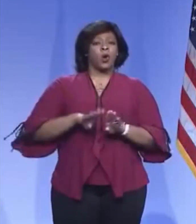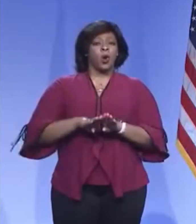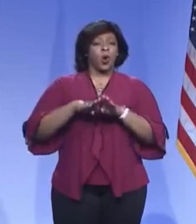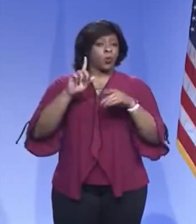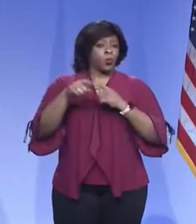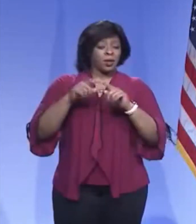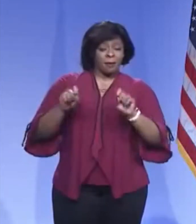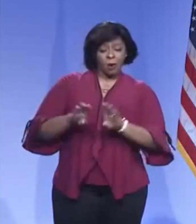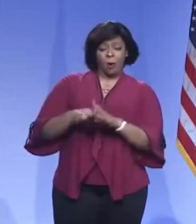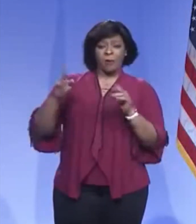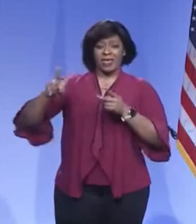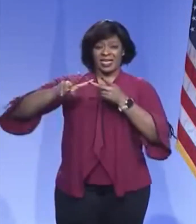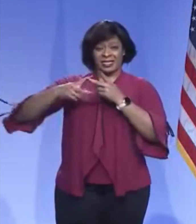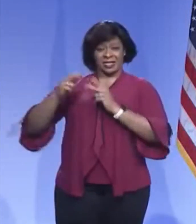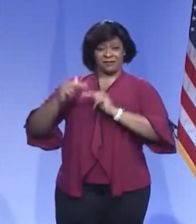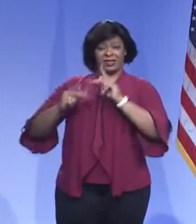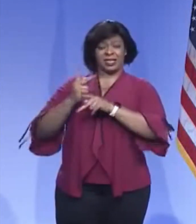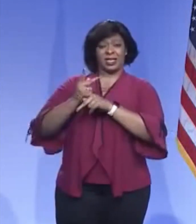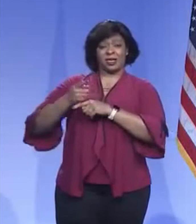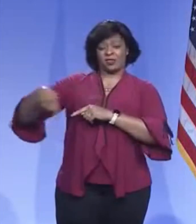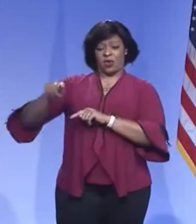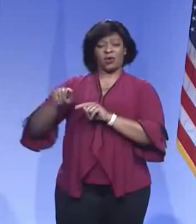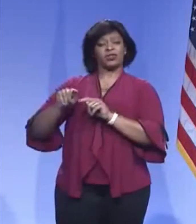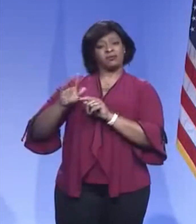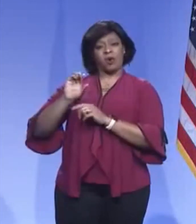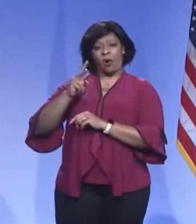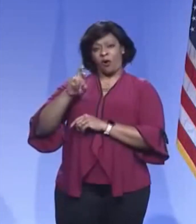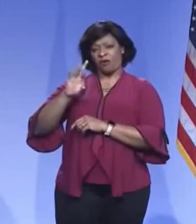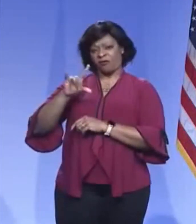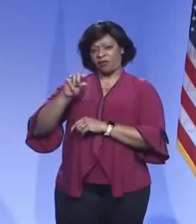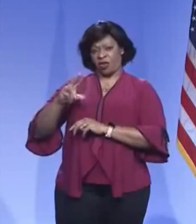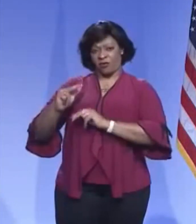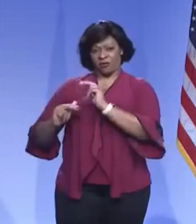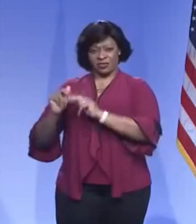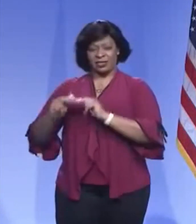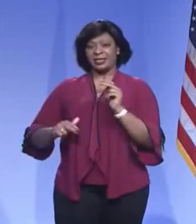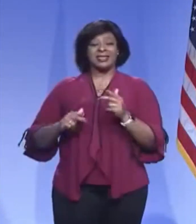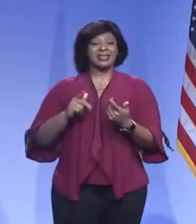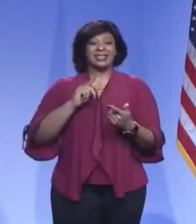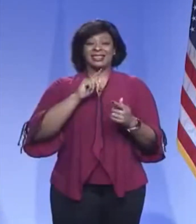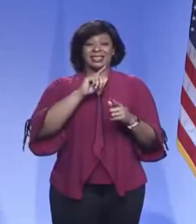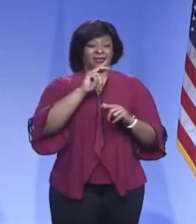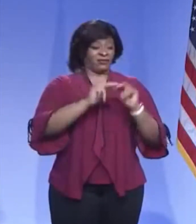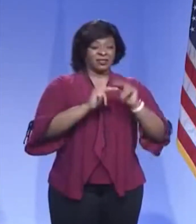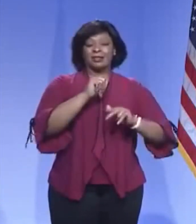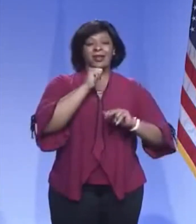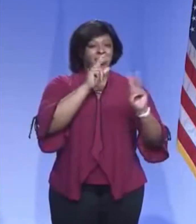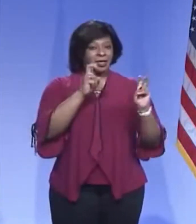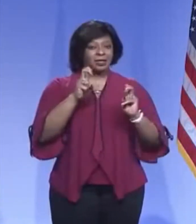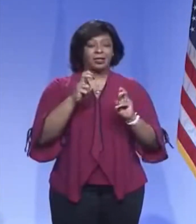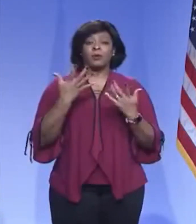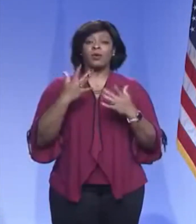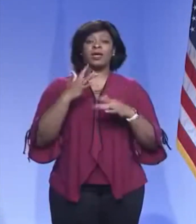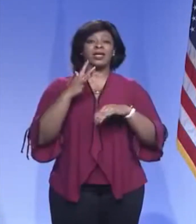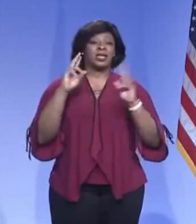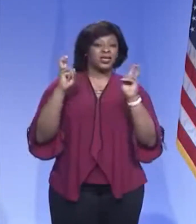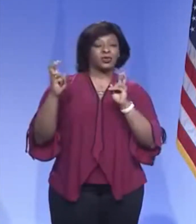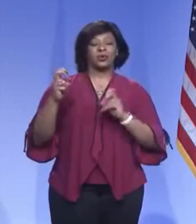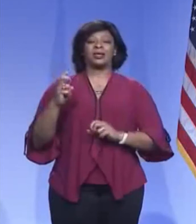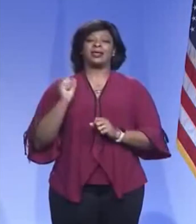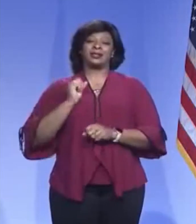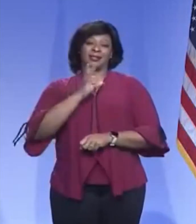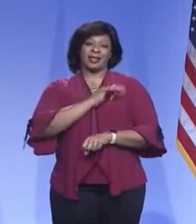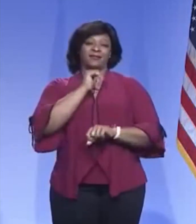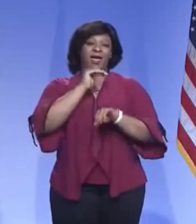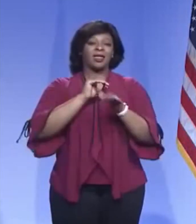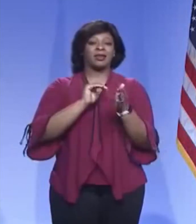facility to take care of those overflows? The issue is not with the facility, it's with available staffing. Now, early in the pandemic, the way we